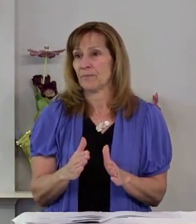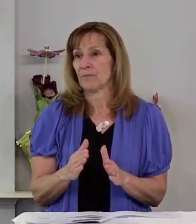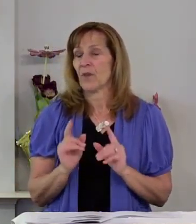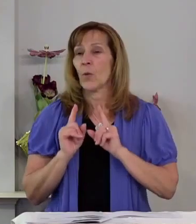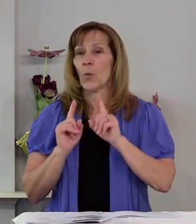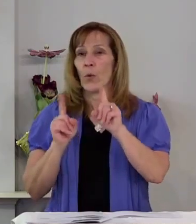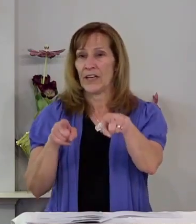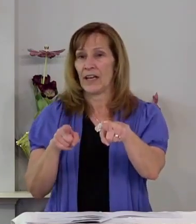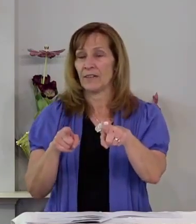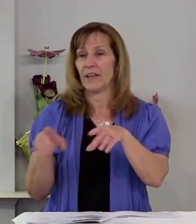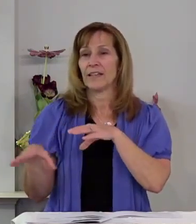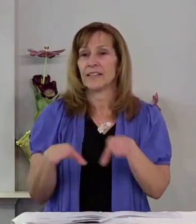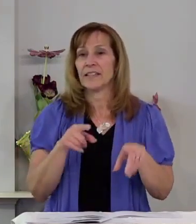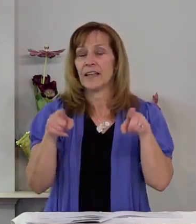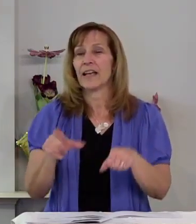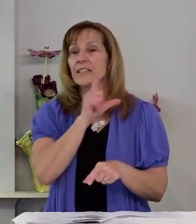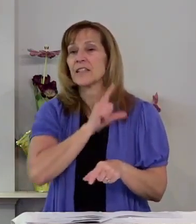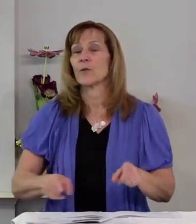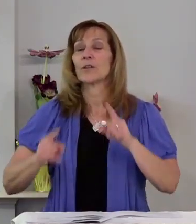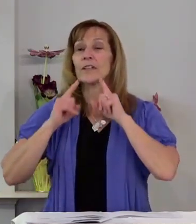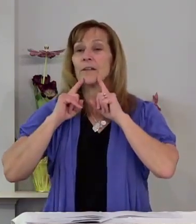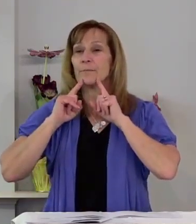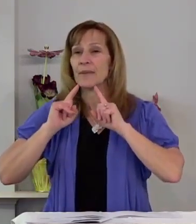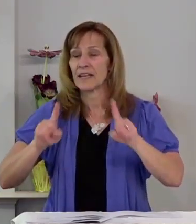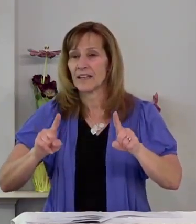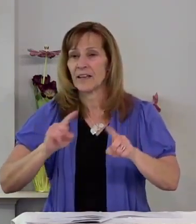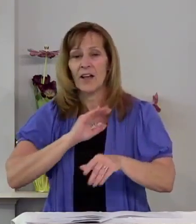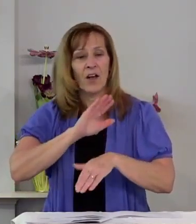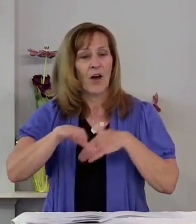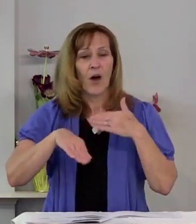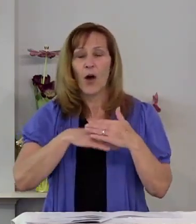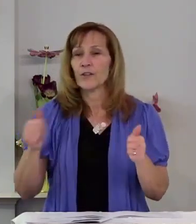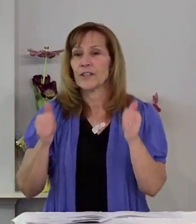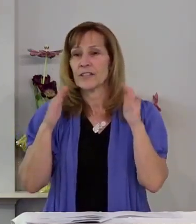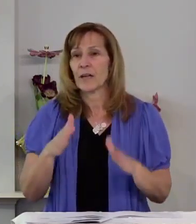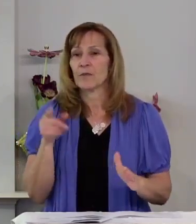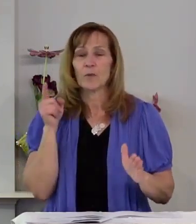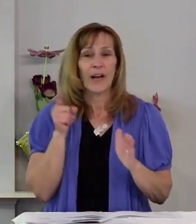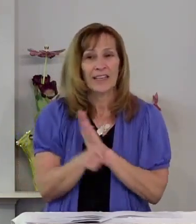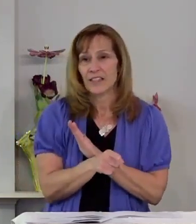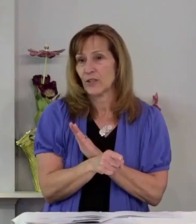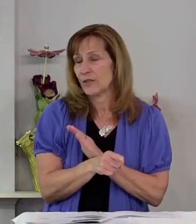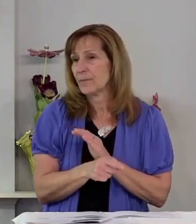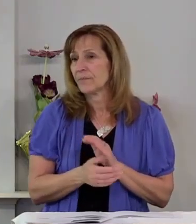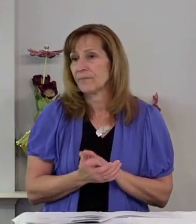went out and did as the Lord commanded them, and all of them were executed.